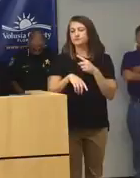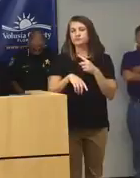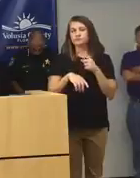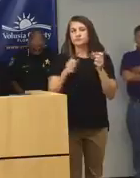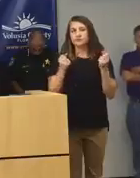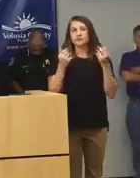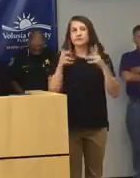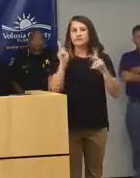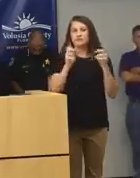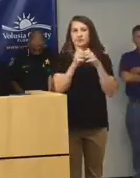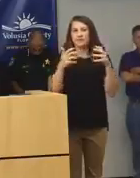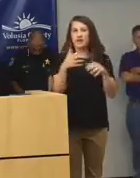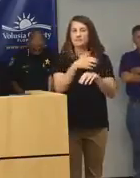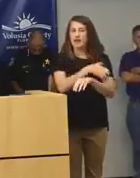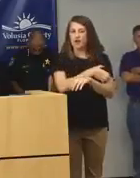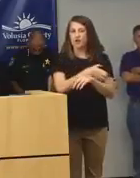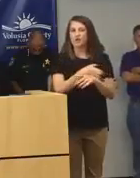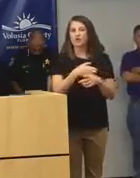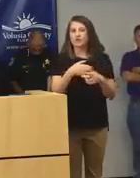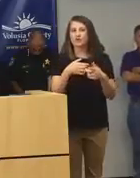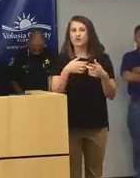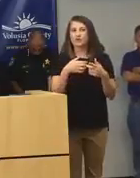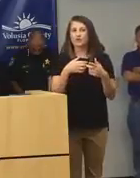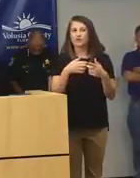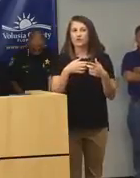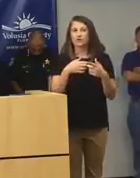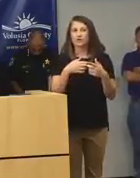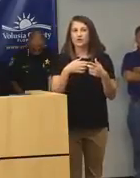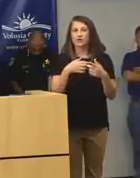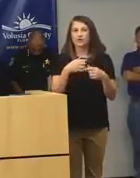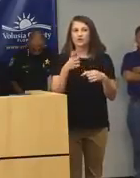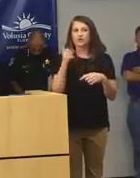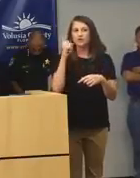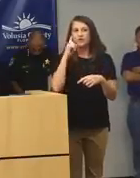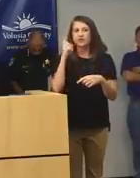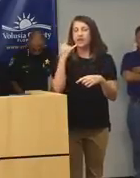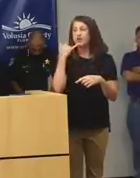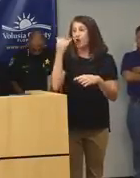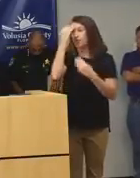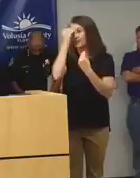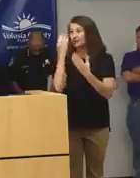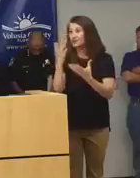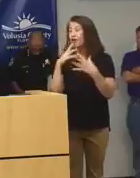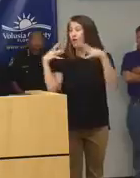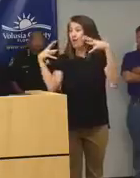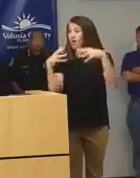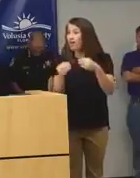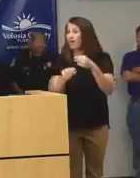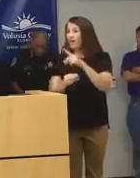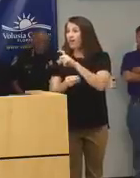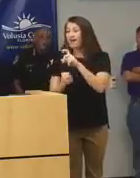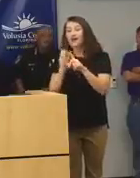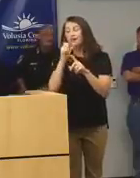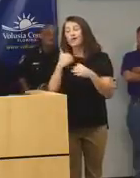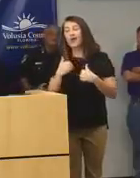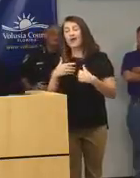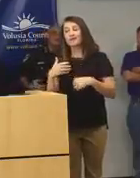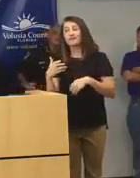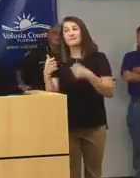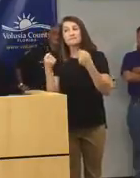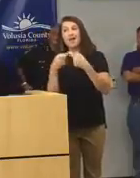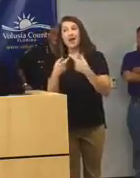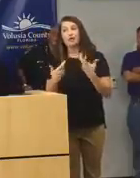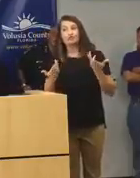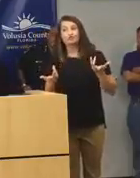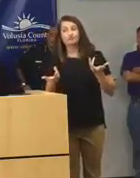there are a lot of people without power. Will it do them any good to call and let you know that, I don't have power, or are they